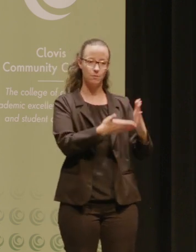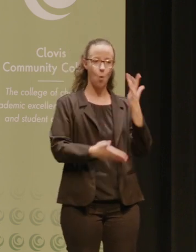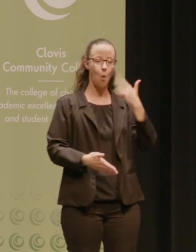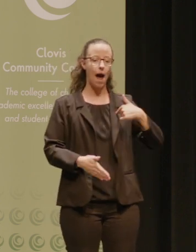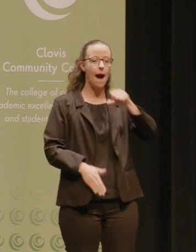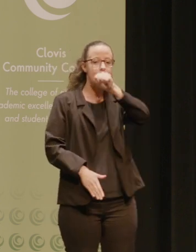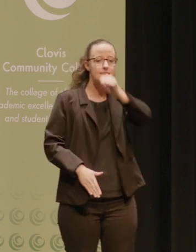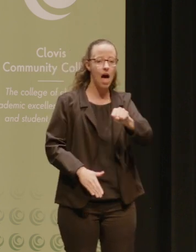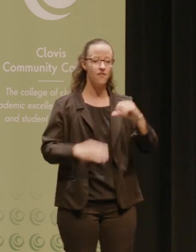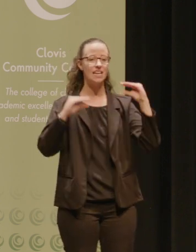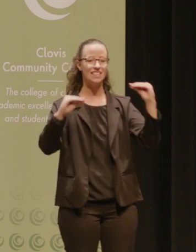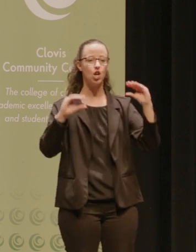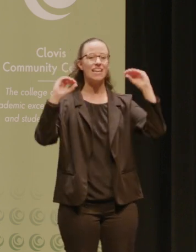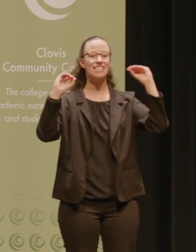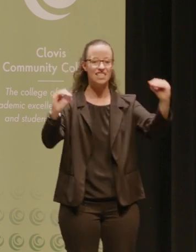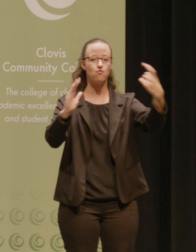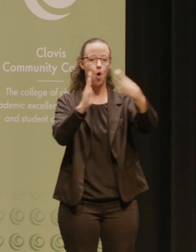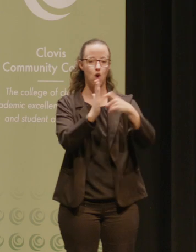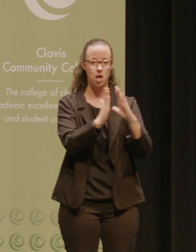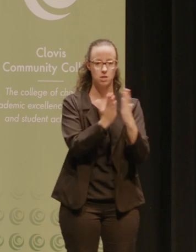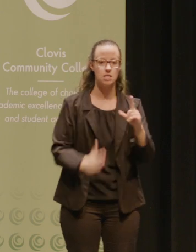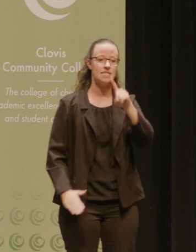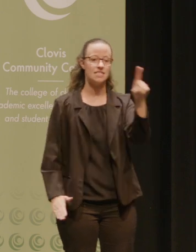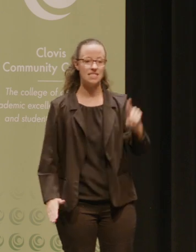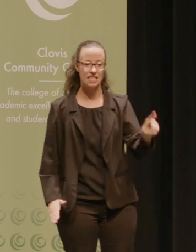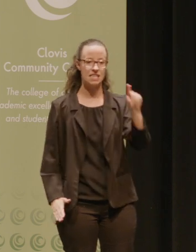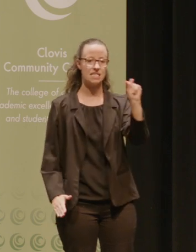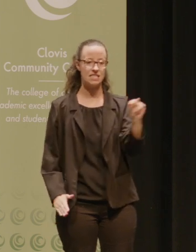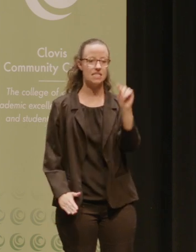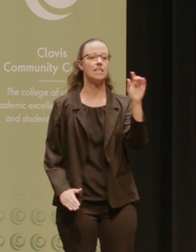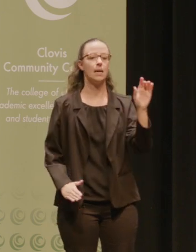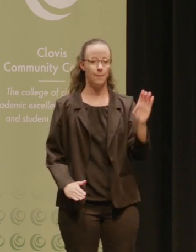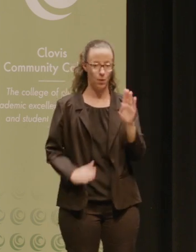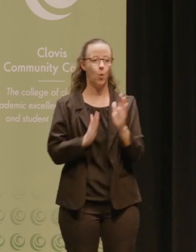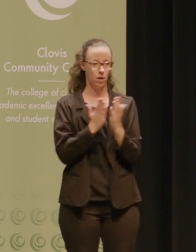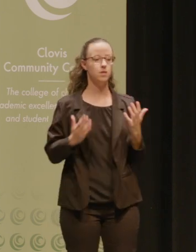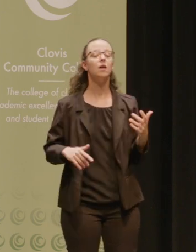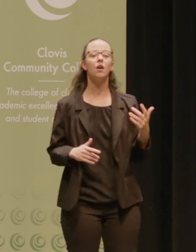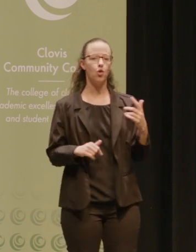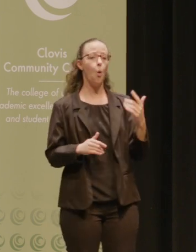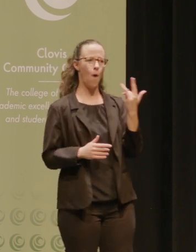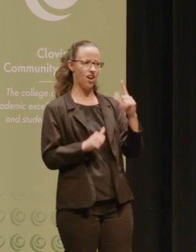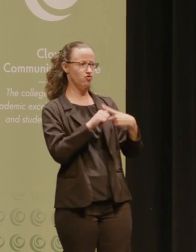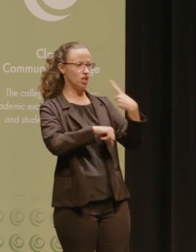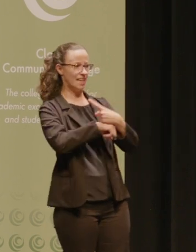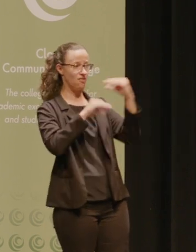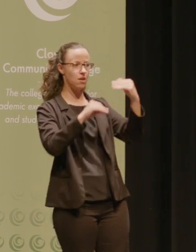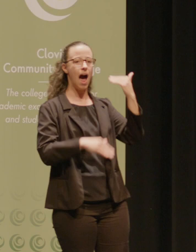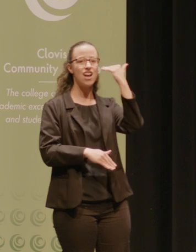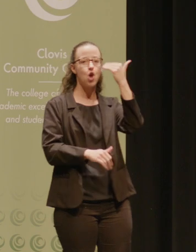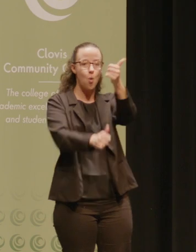love teaching a ZTC course. One of the major reasons is that on the very first day of instruction, I know